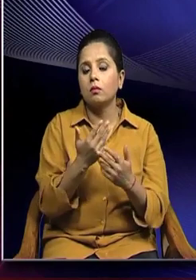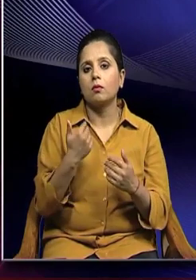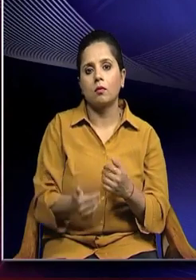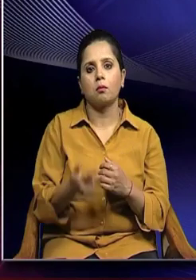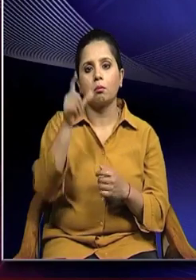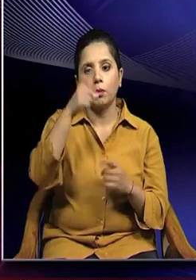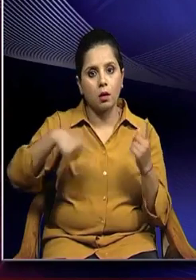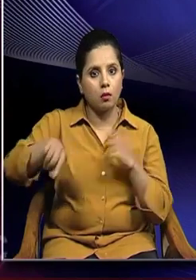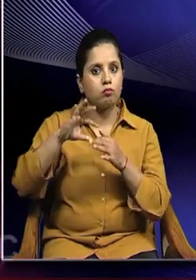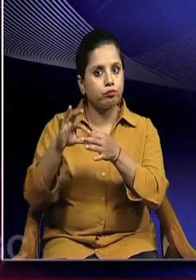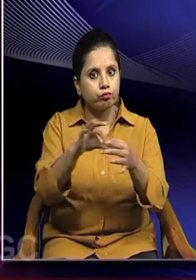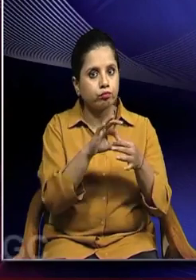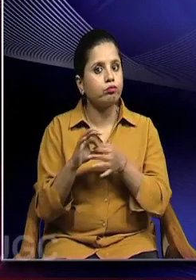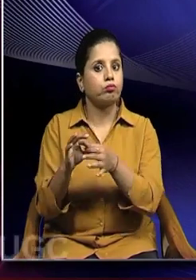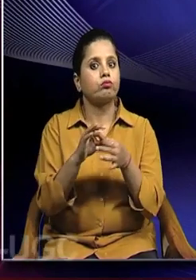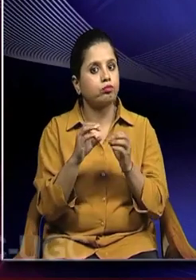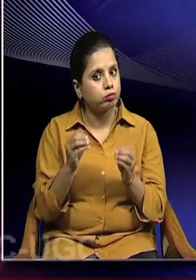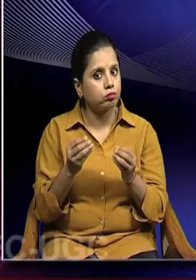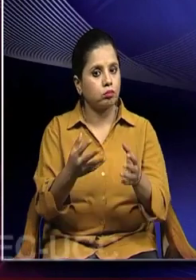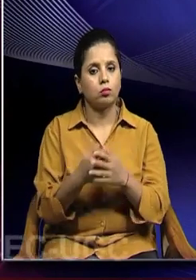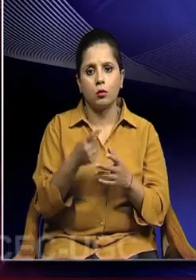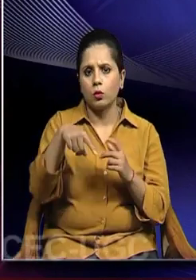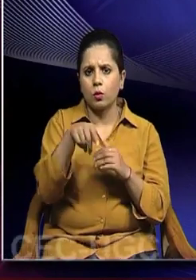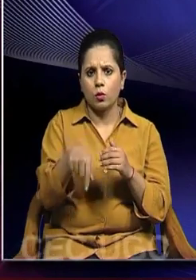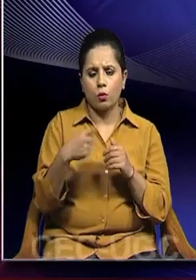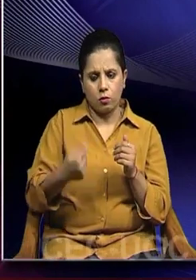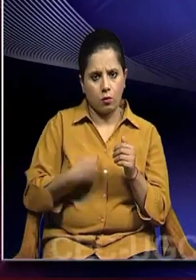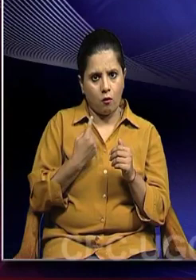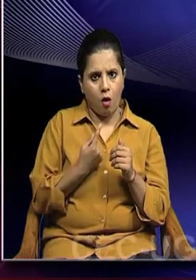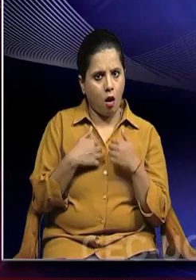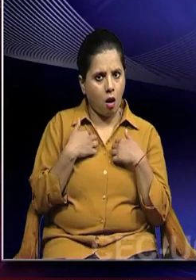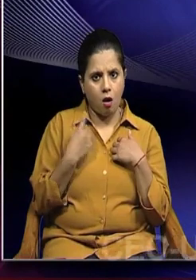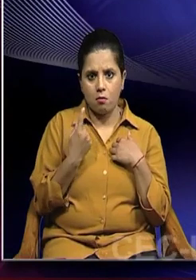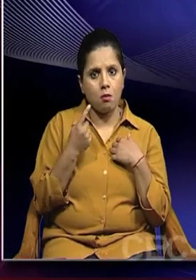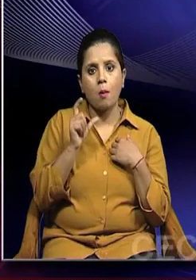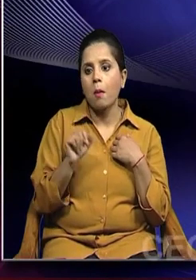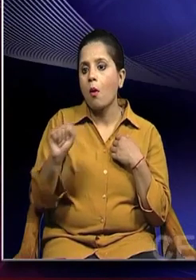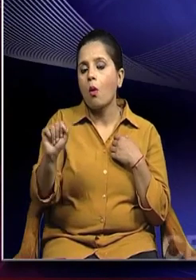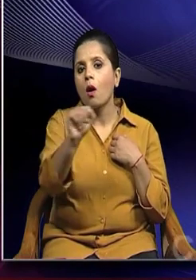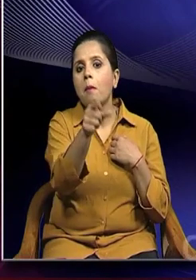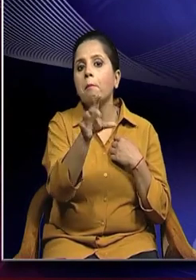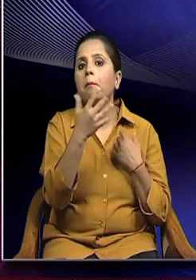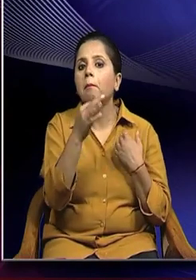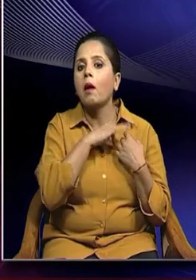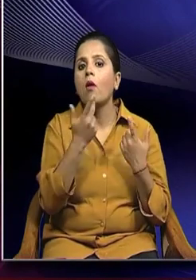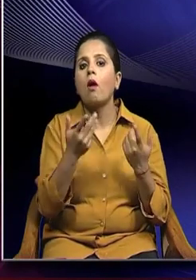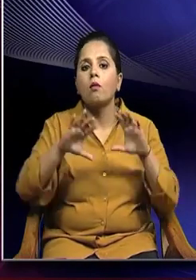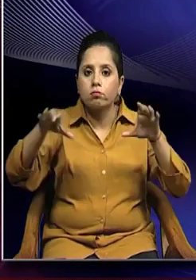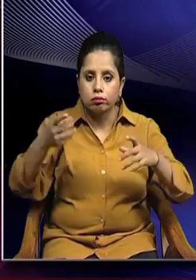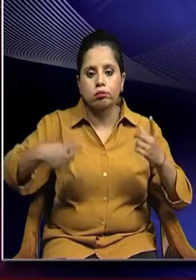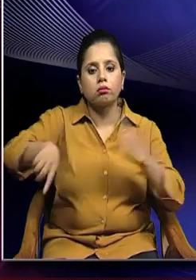sangrah, or you can say that you go beyond your self-interest, you start talking about collective